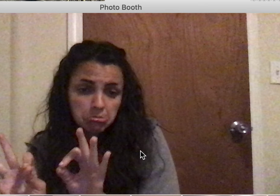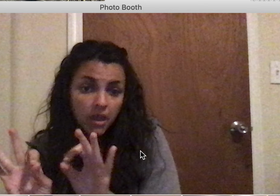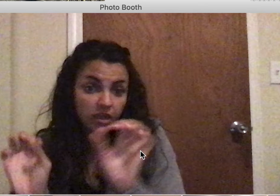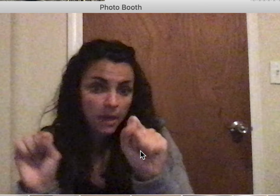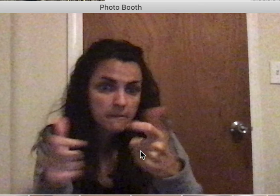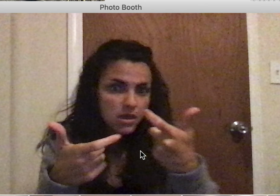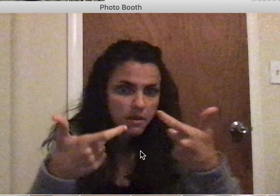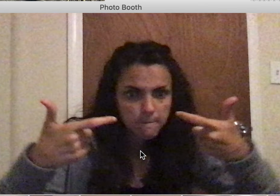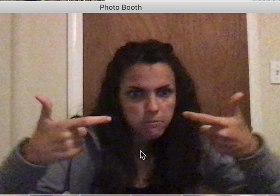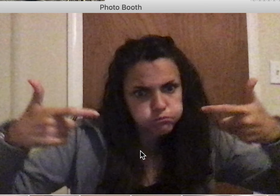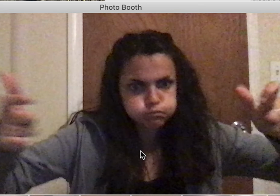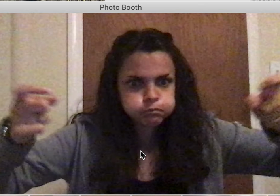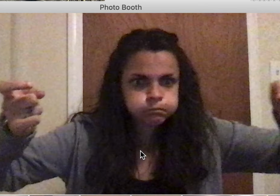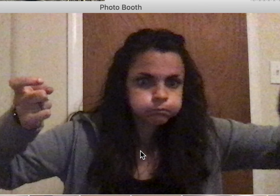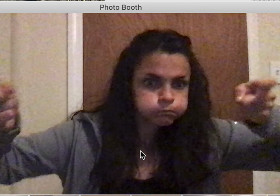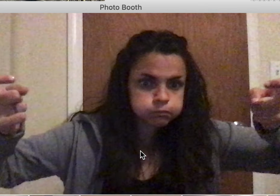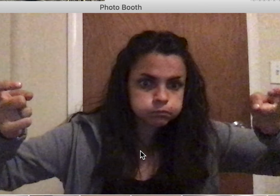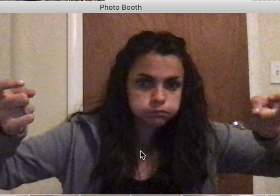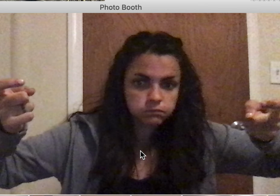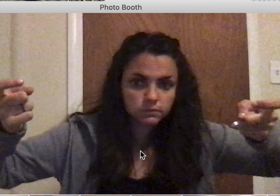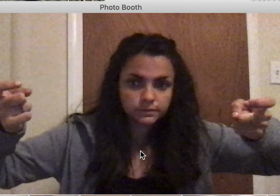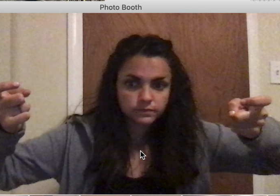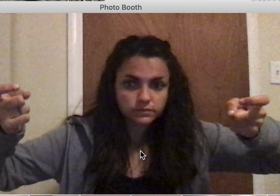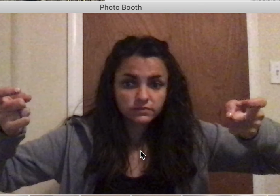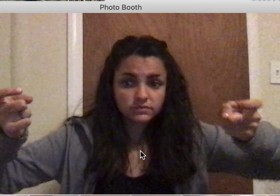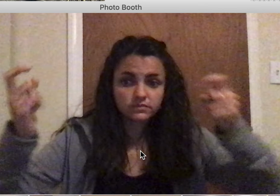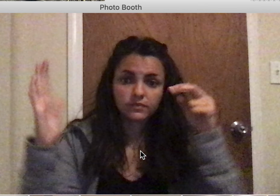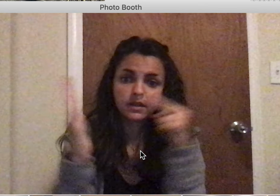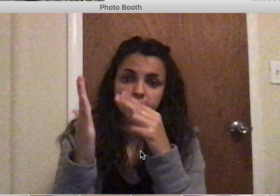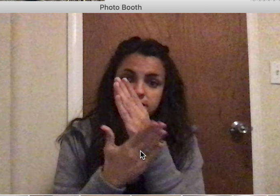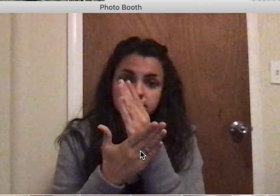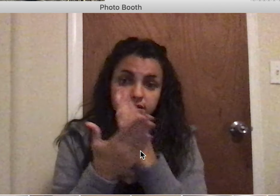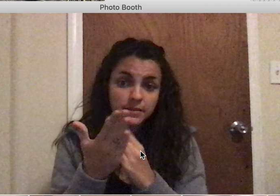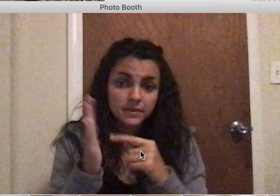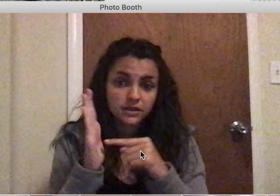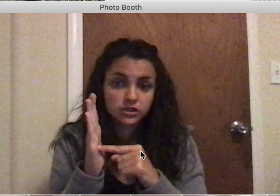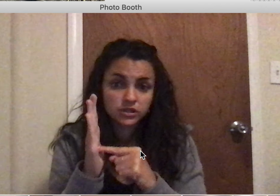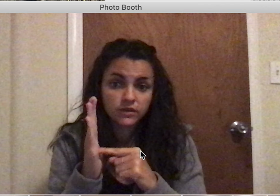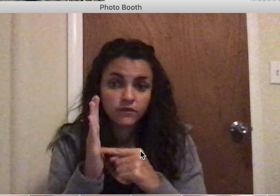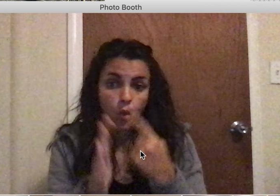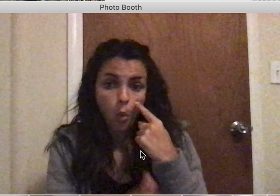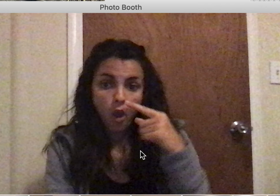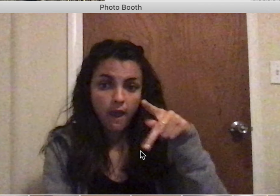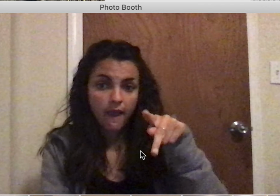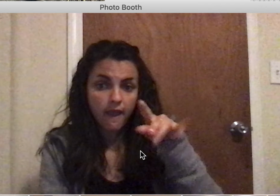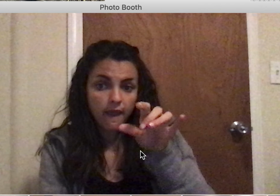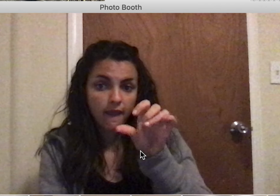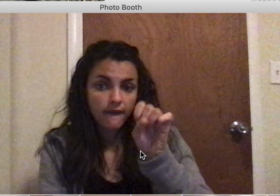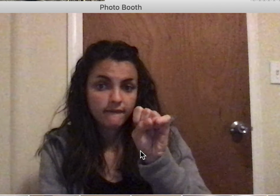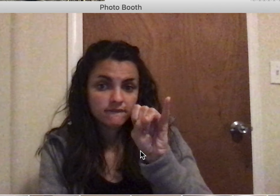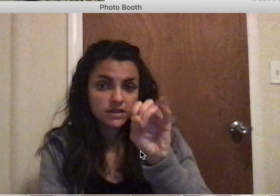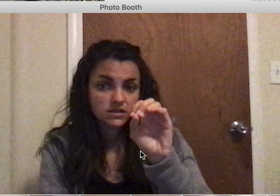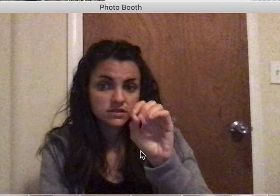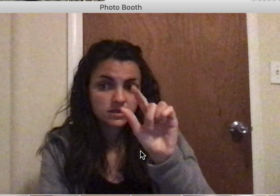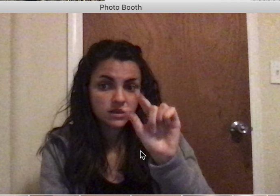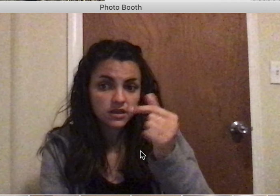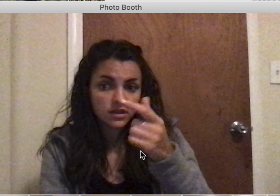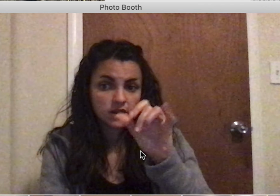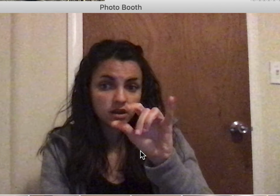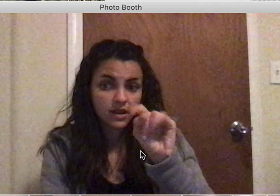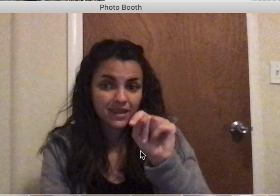large systems. So let's look at some examples. To a physiologist, if you see in this diagram, a